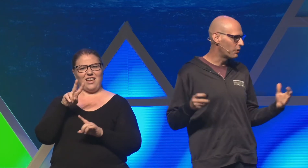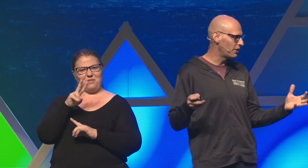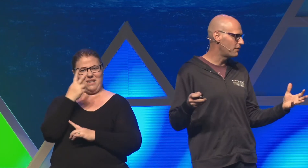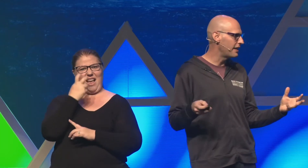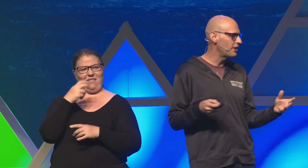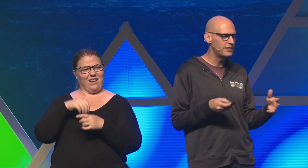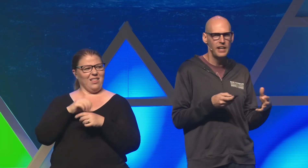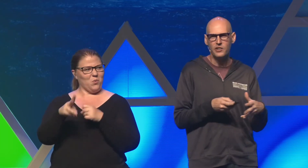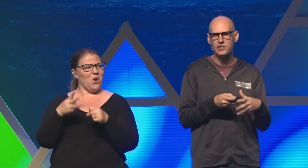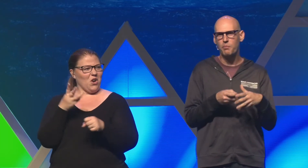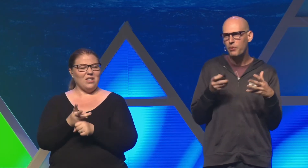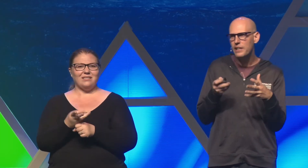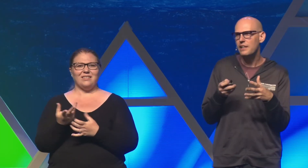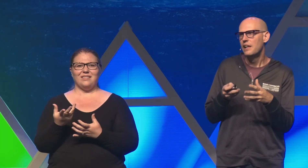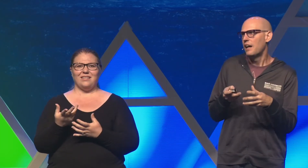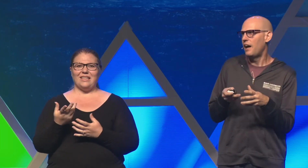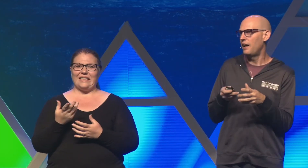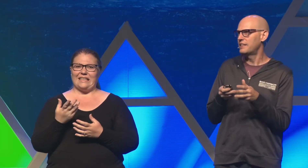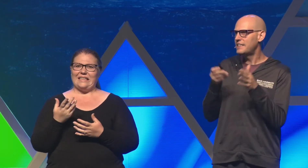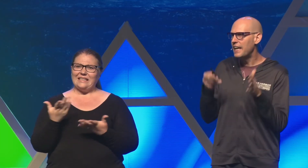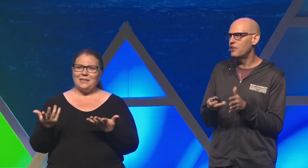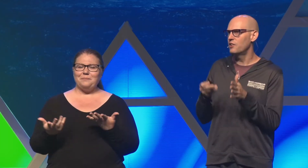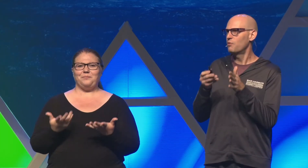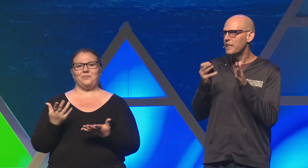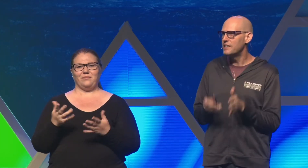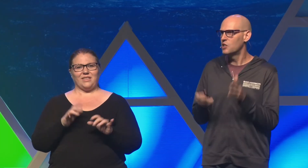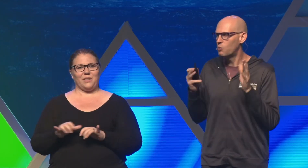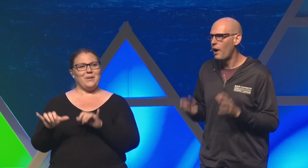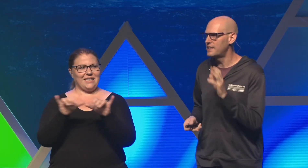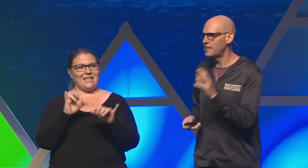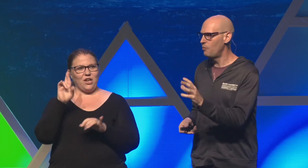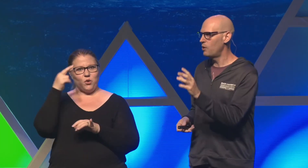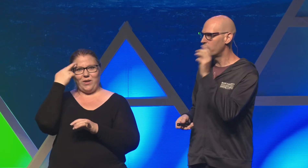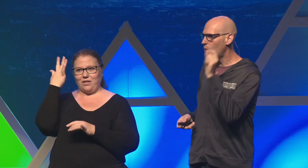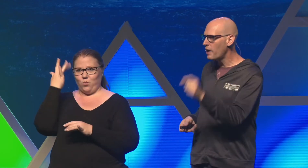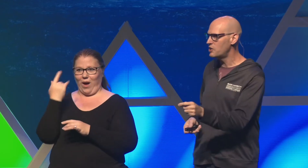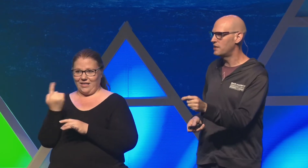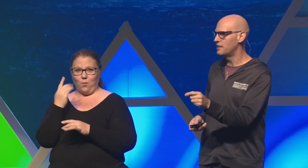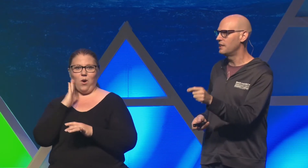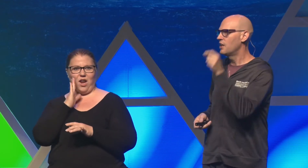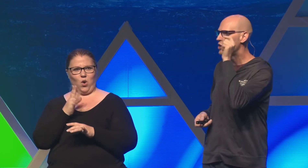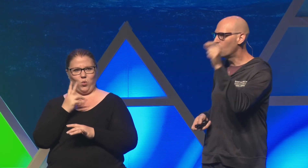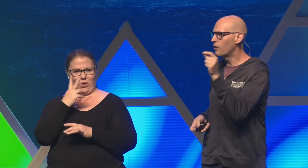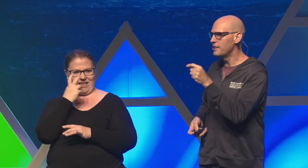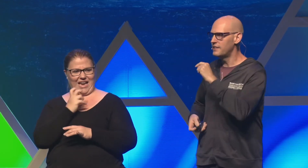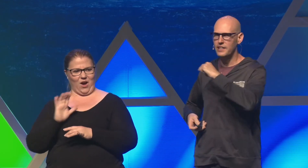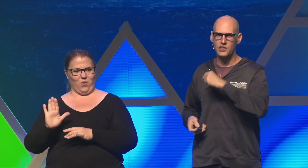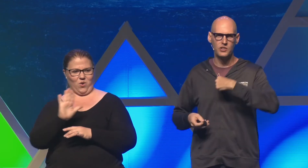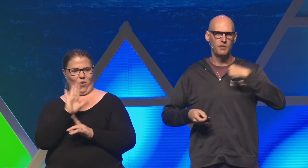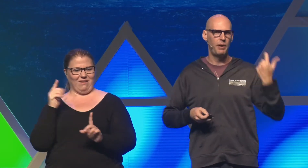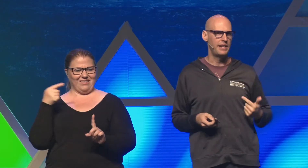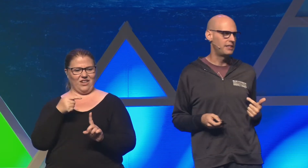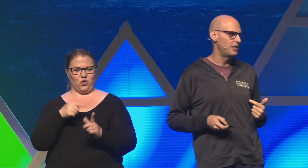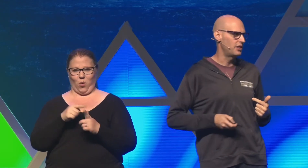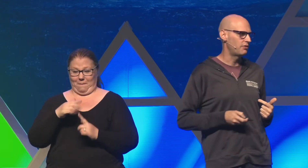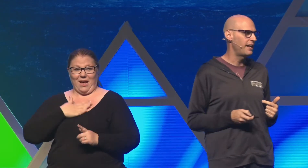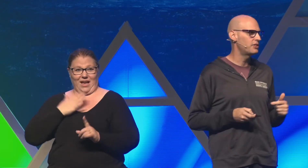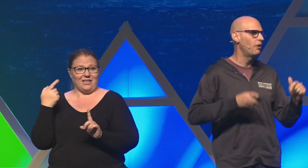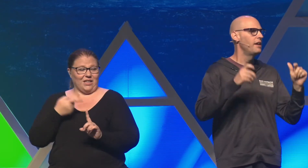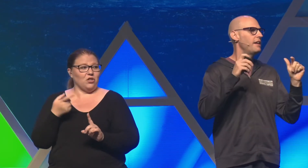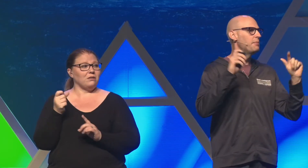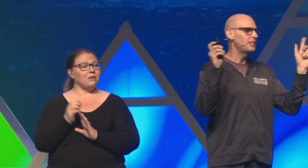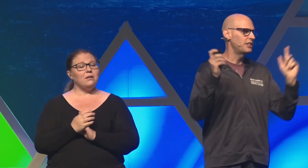this world, right? There's some pretty standard reasons why someone would question your intentions or my intentions,